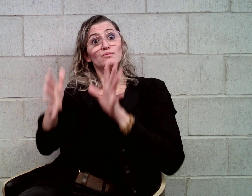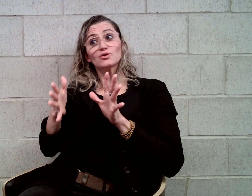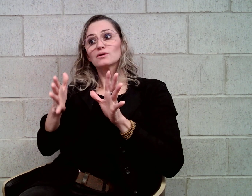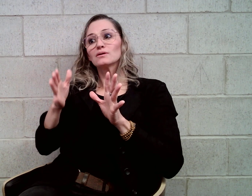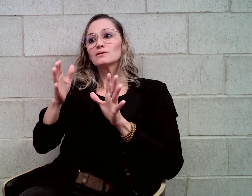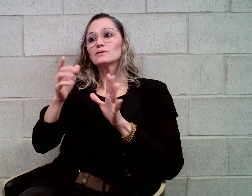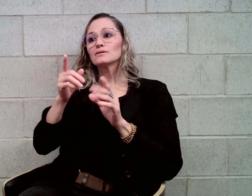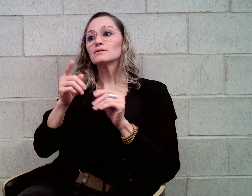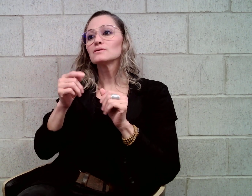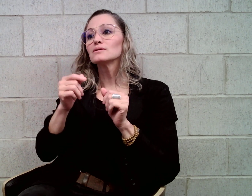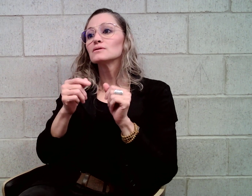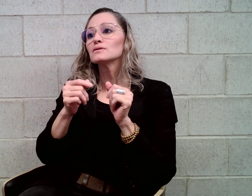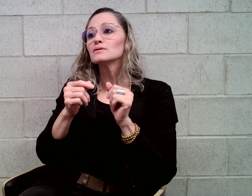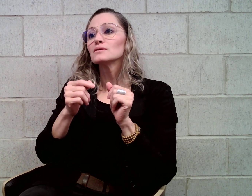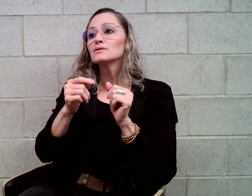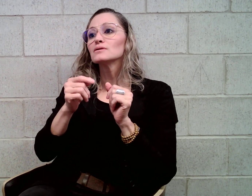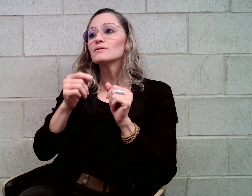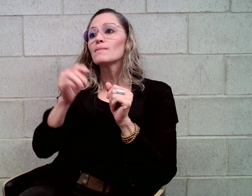just 1 second for the interpretation.